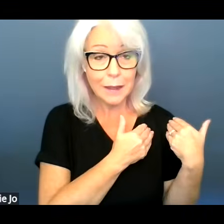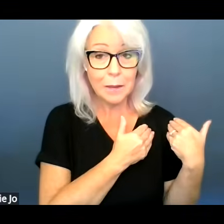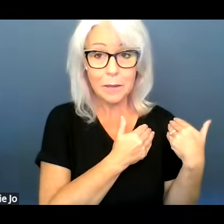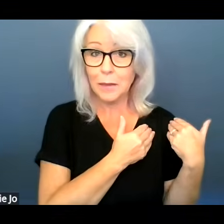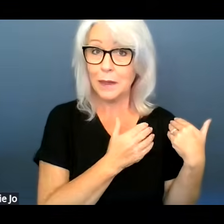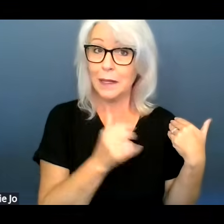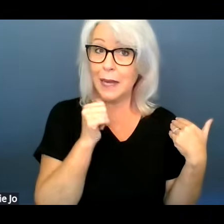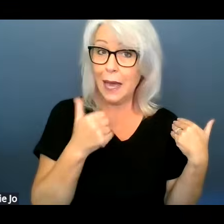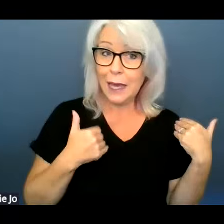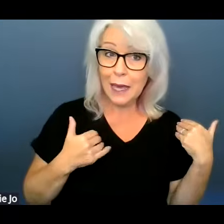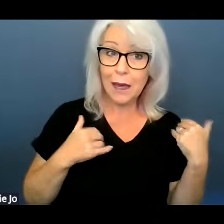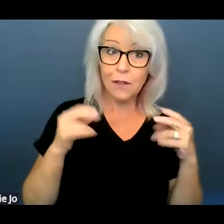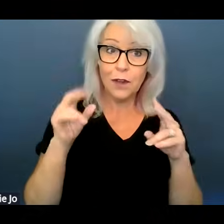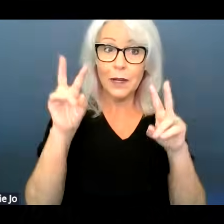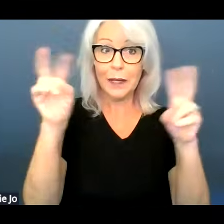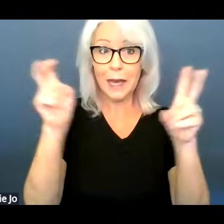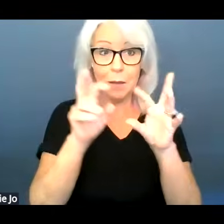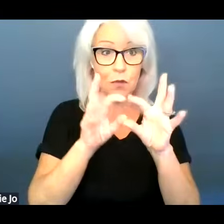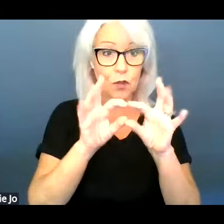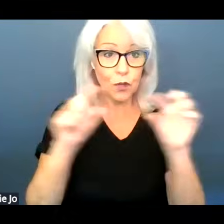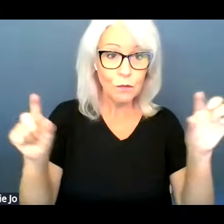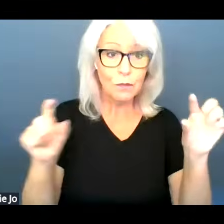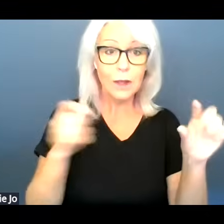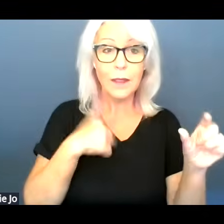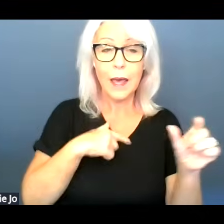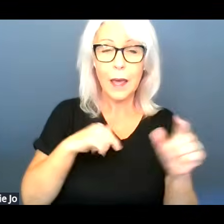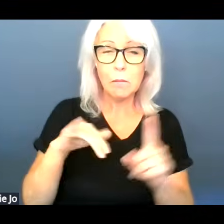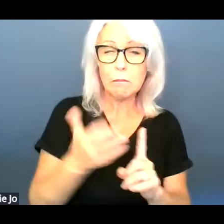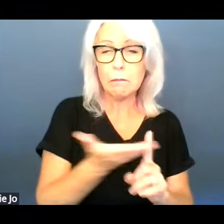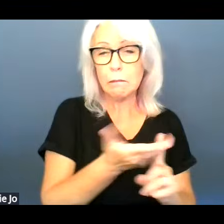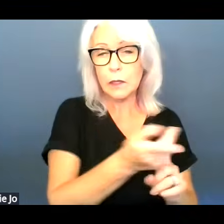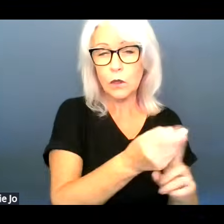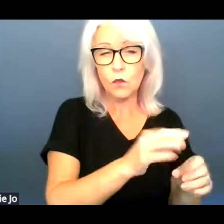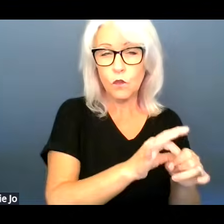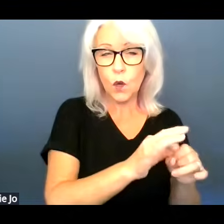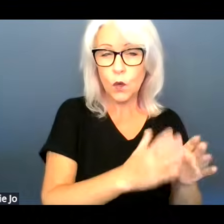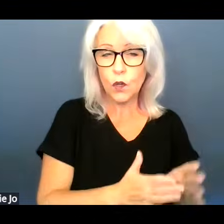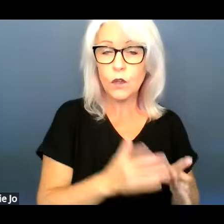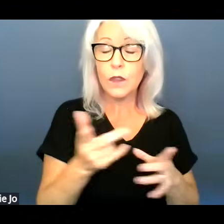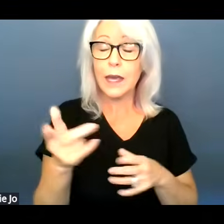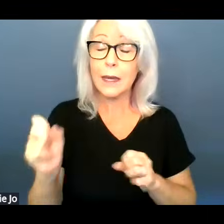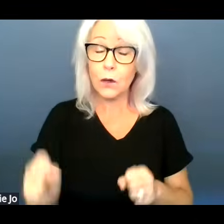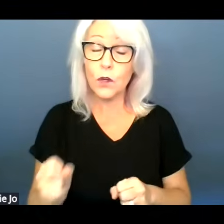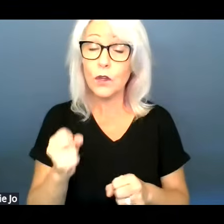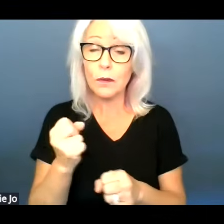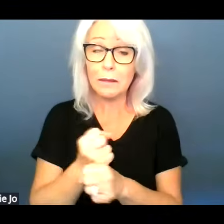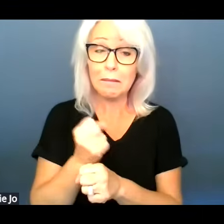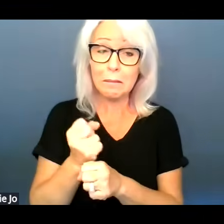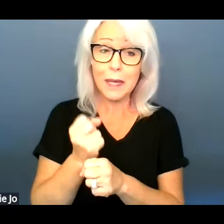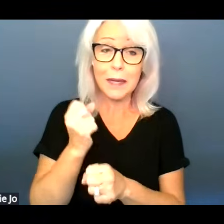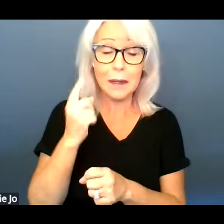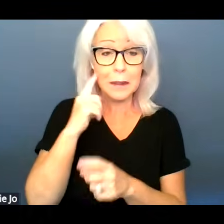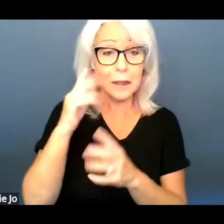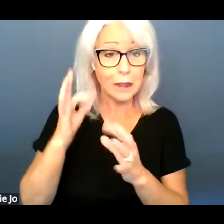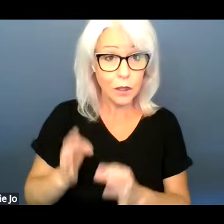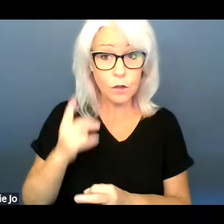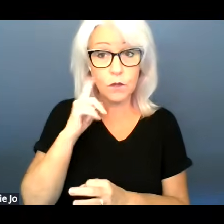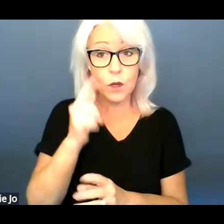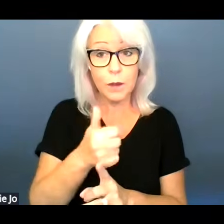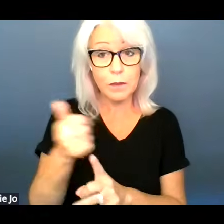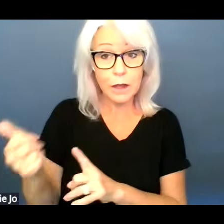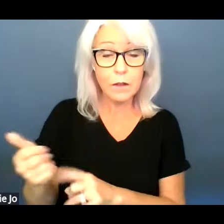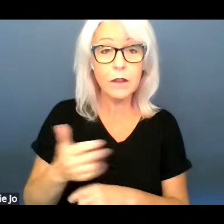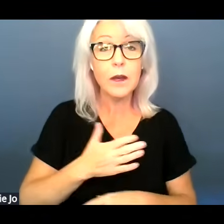caption that persuaded voters one way or the other. It should give them an accurate and impartial description so they can make the decision for themselves. In my opinion,